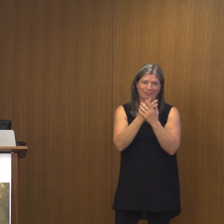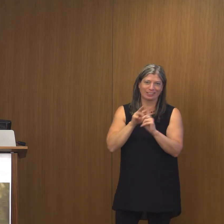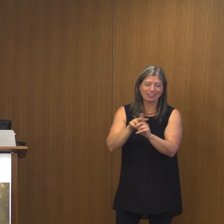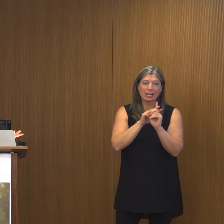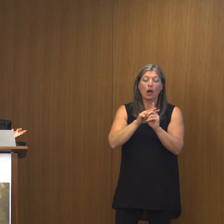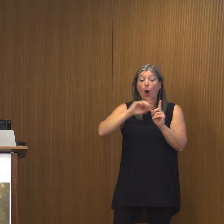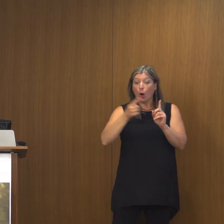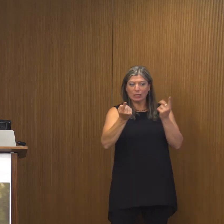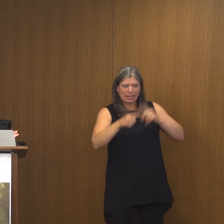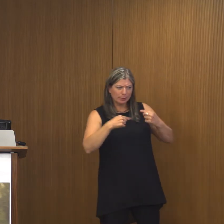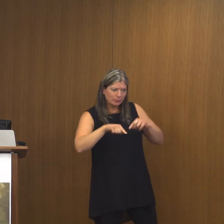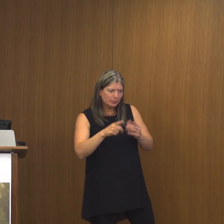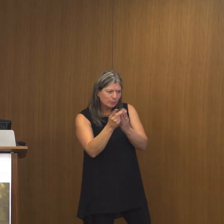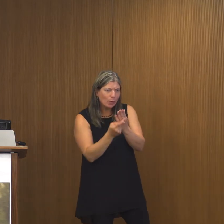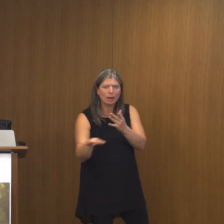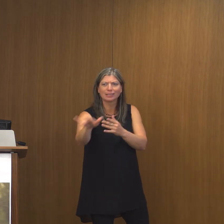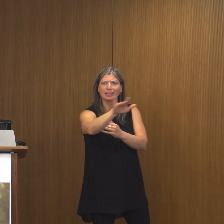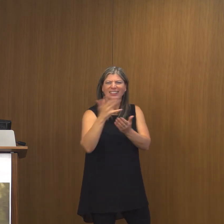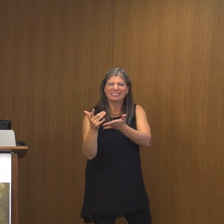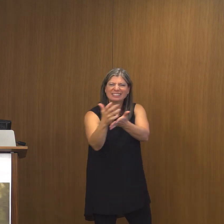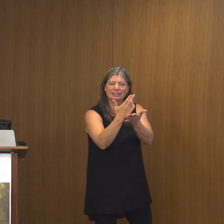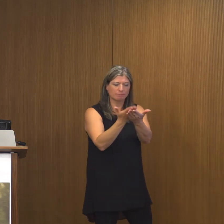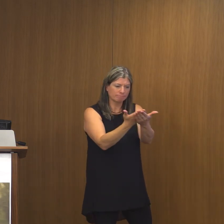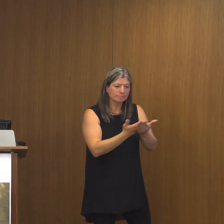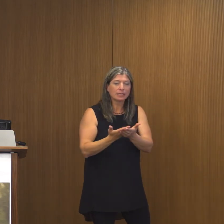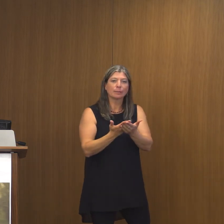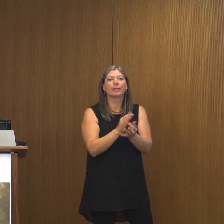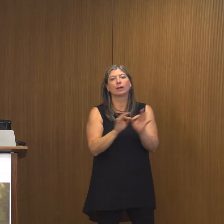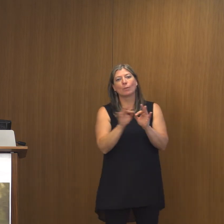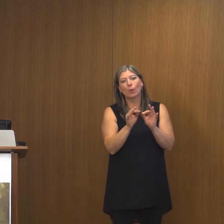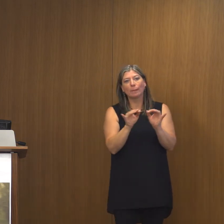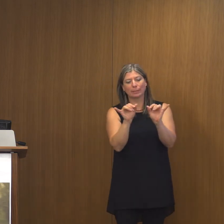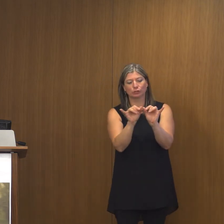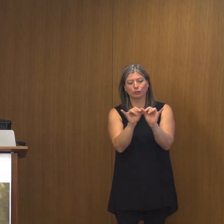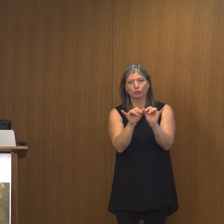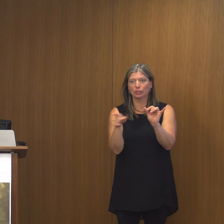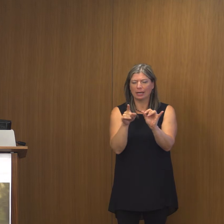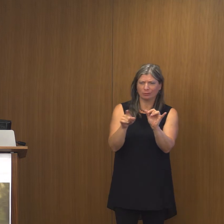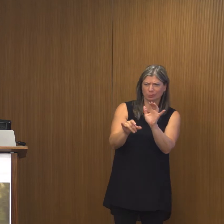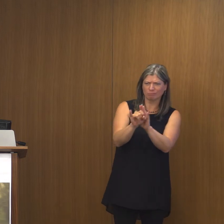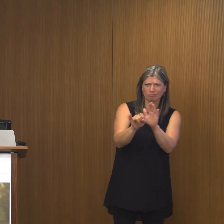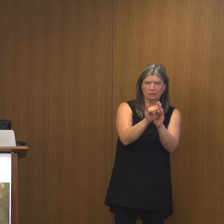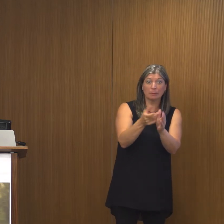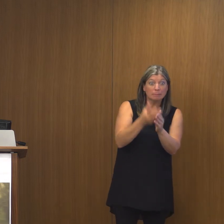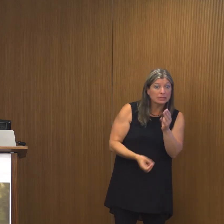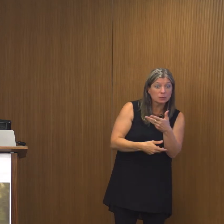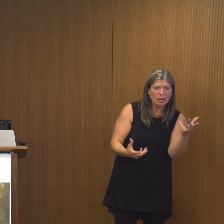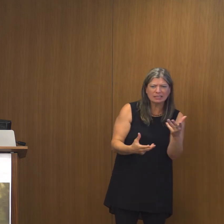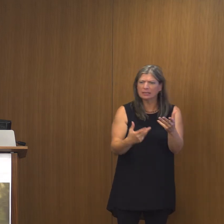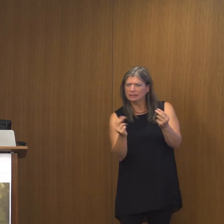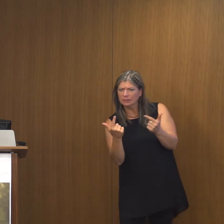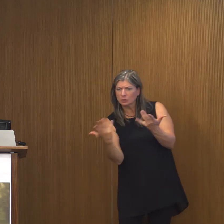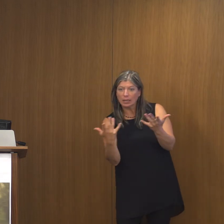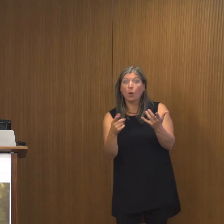implementing or programs are happening in community and society, but it's important to measure because that can also provide examples of what's missing and what we can use